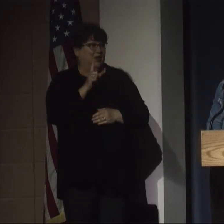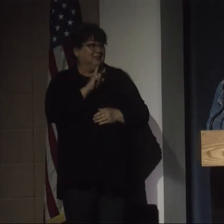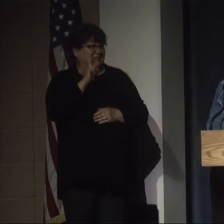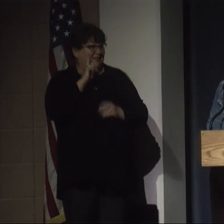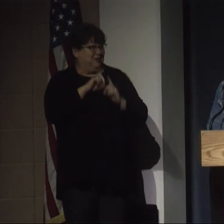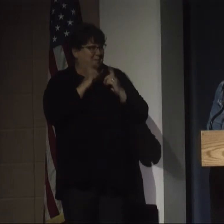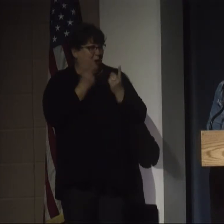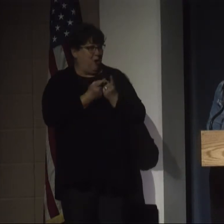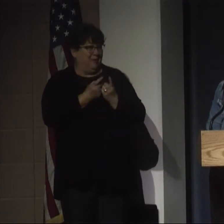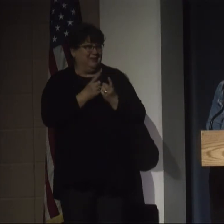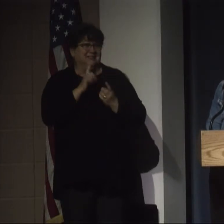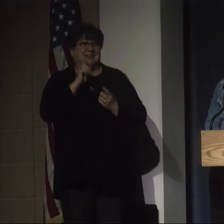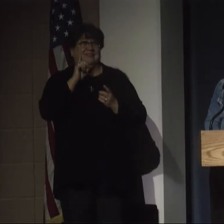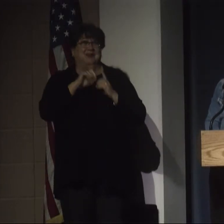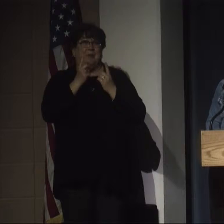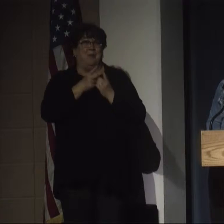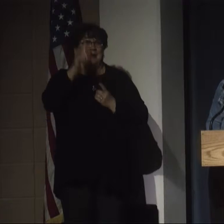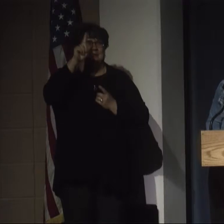Deaf department sitting upstairs.